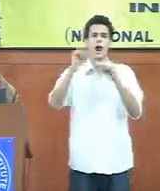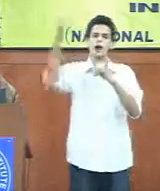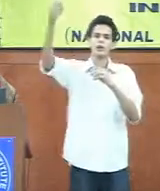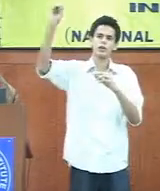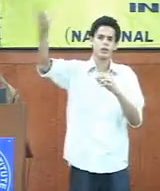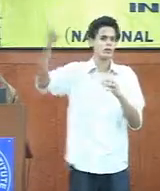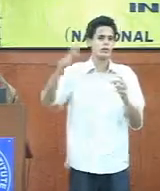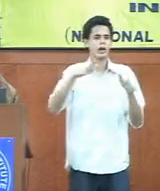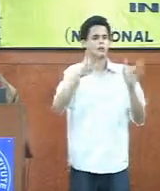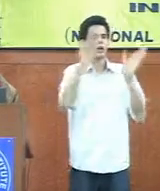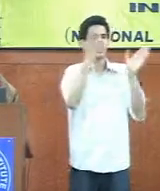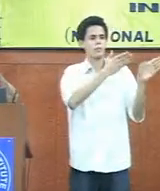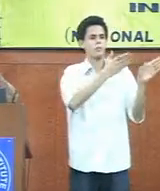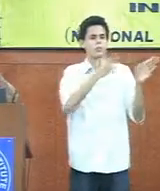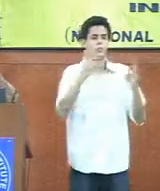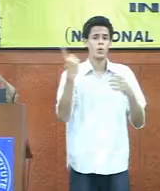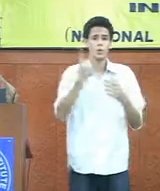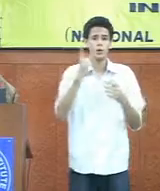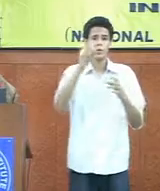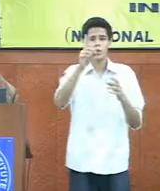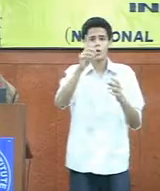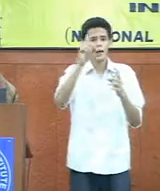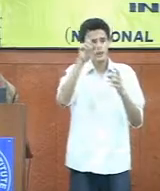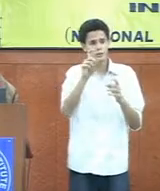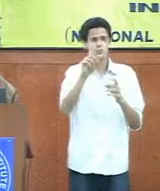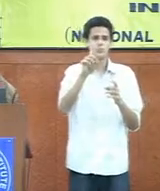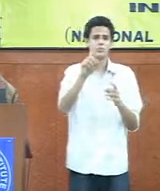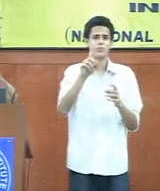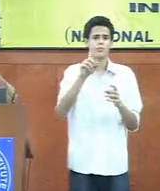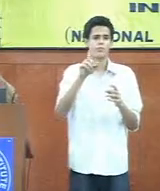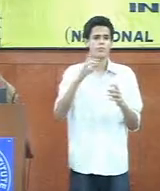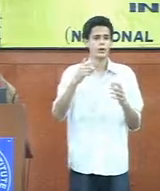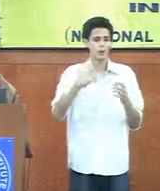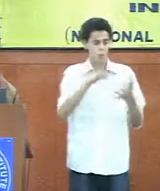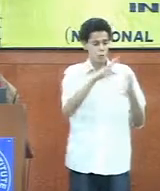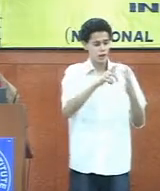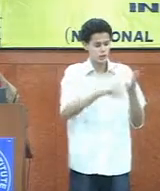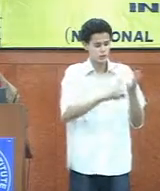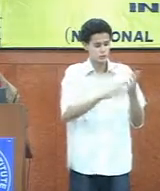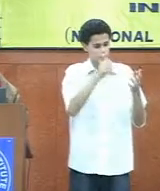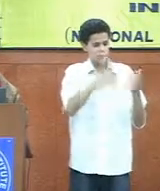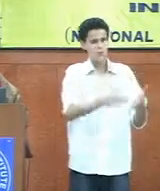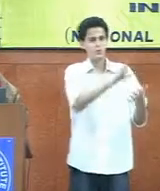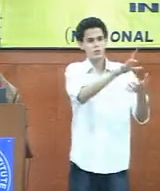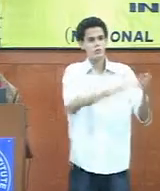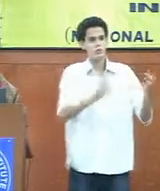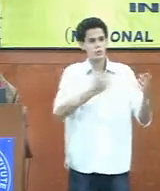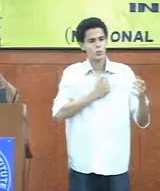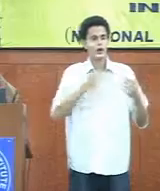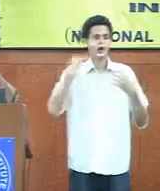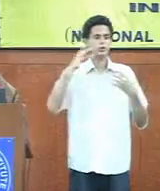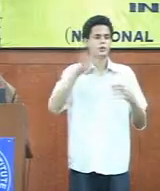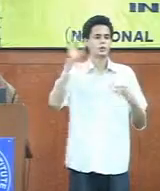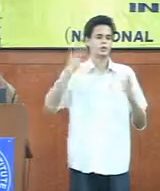family, he can do so. There is only one exception, and that originally was not created by any act. It